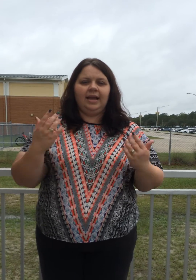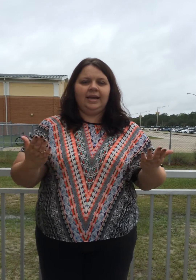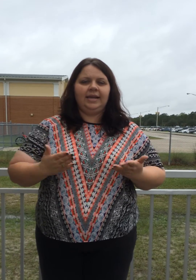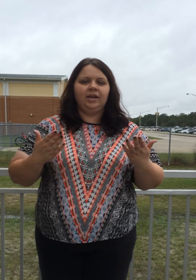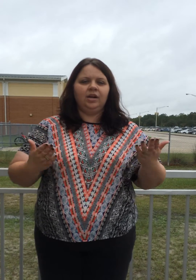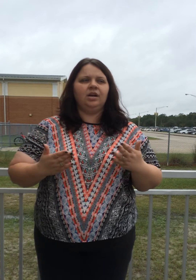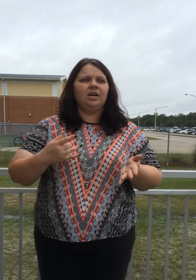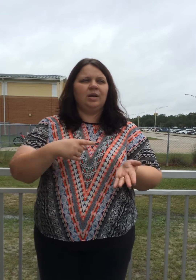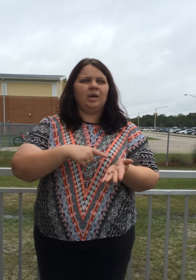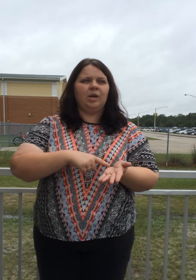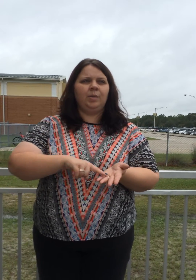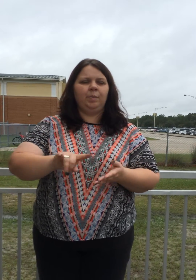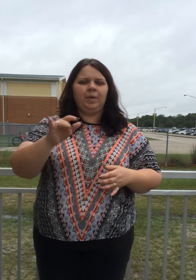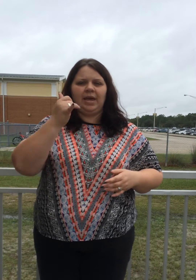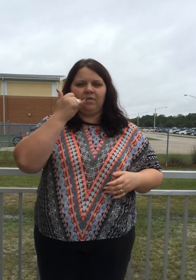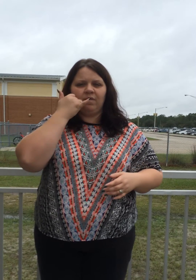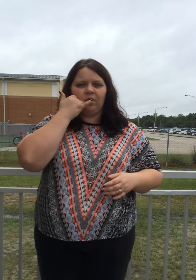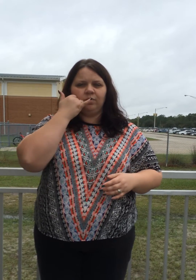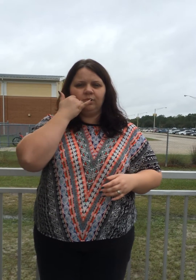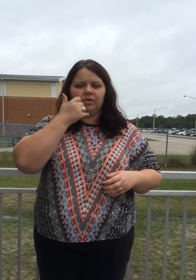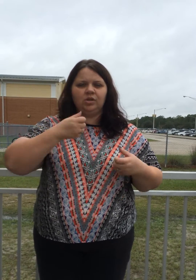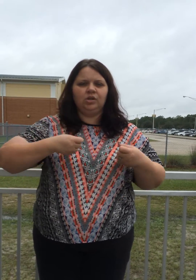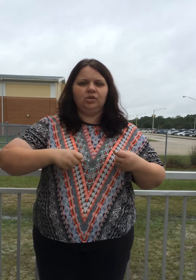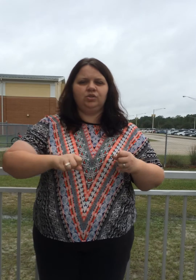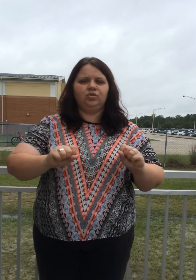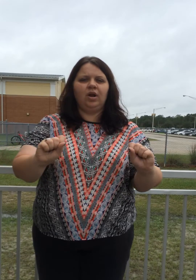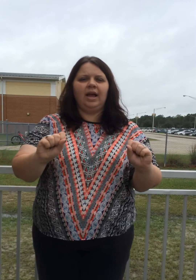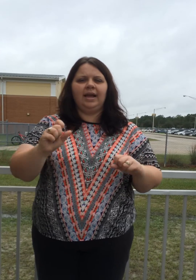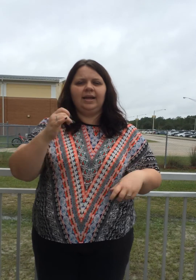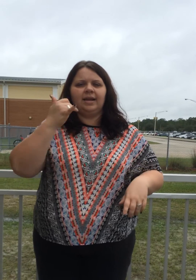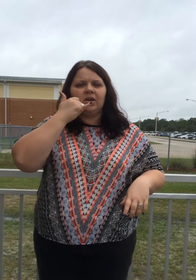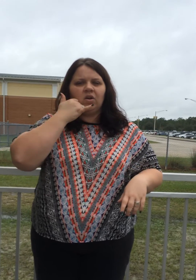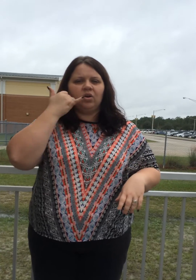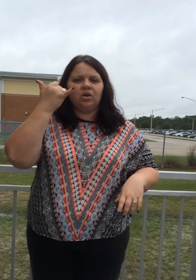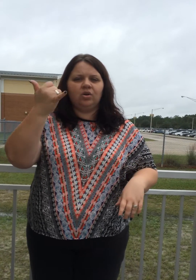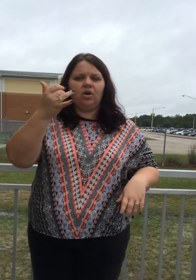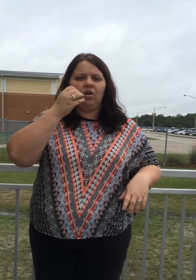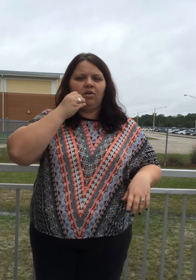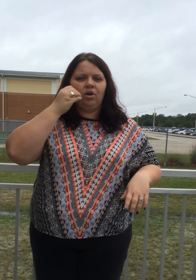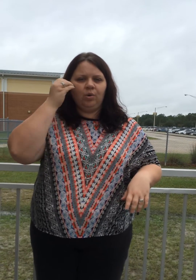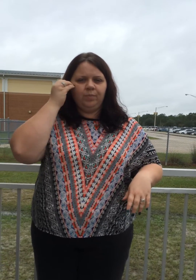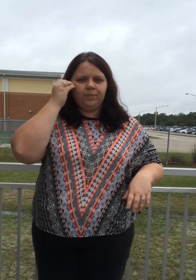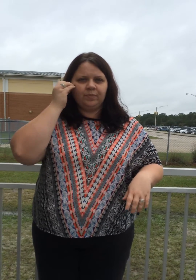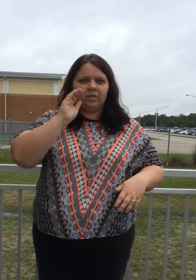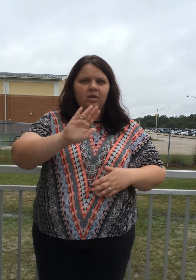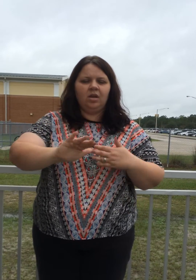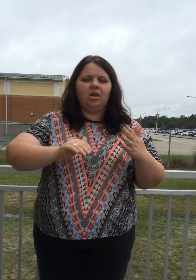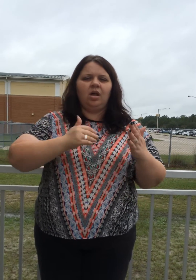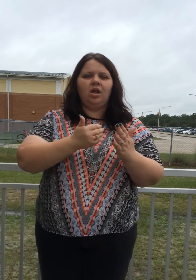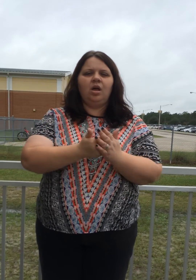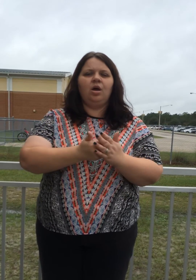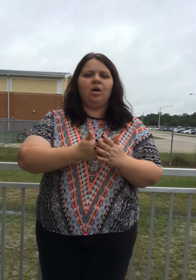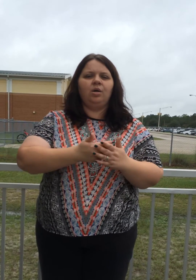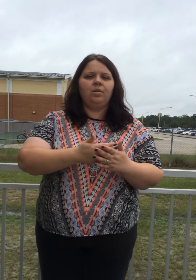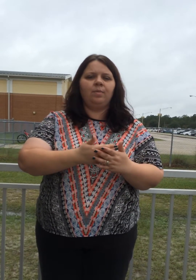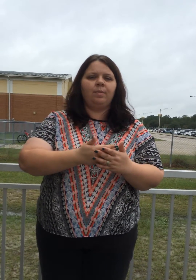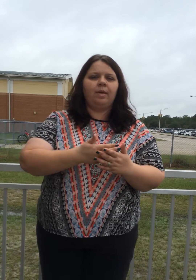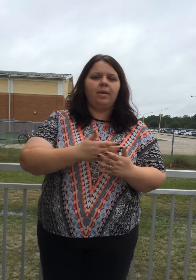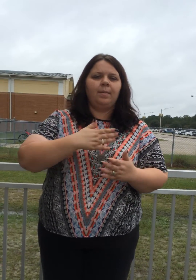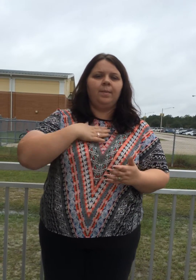I hear payphone, try, call home, all